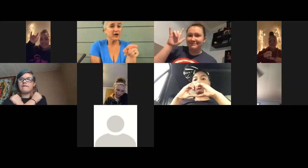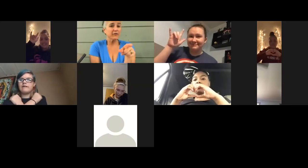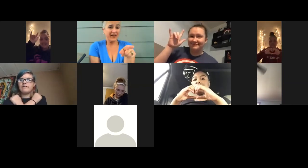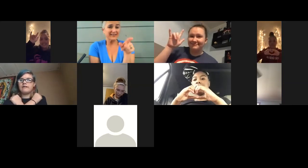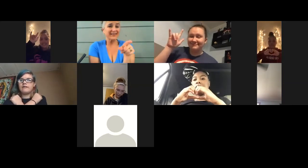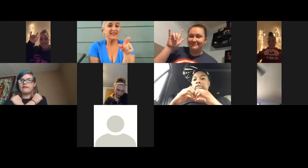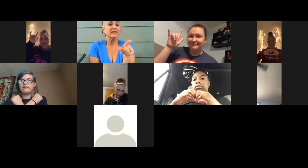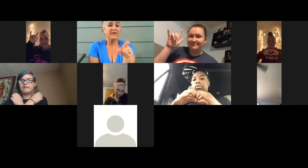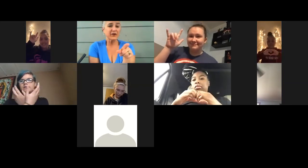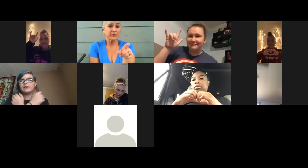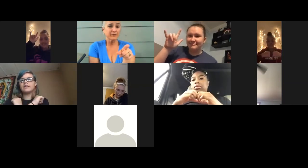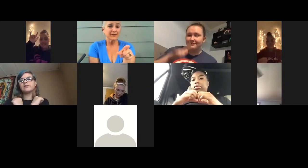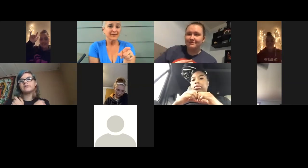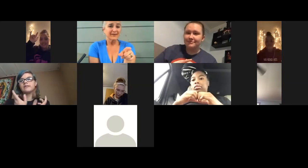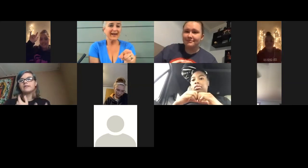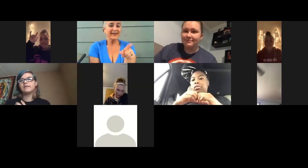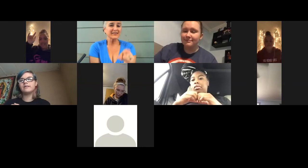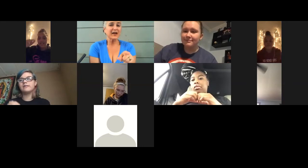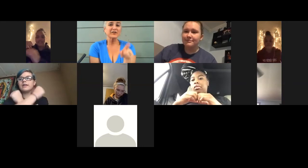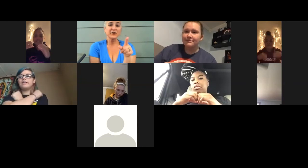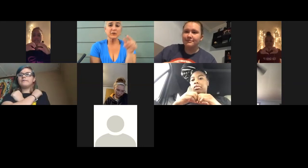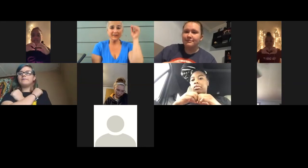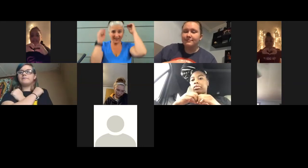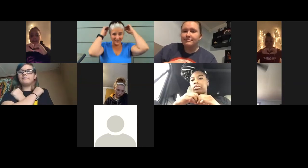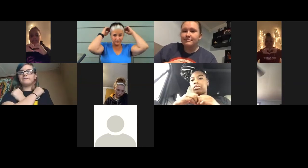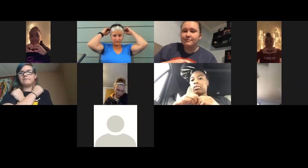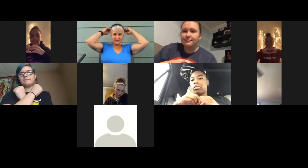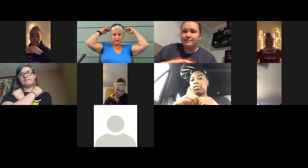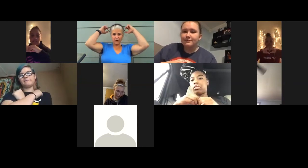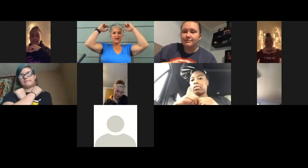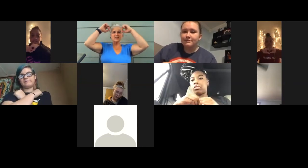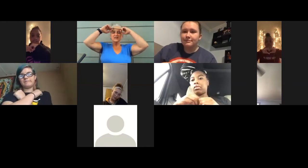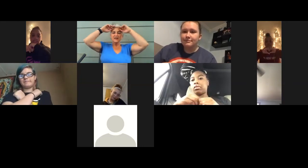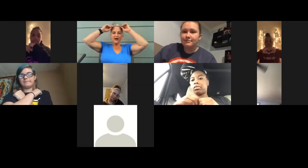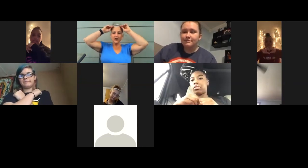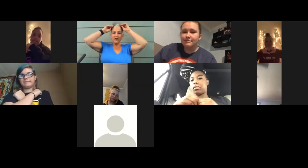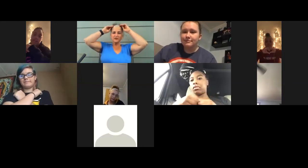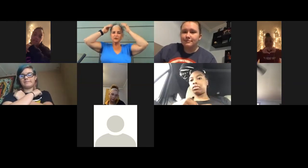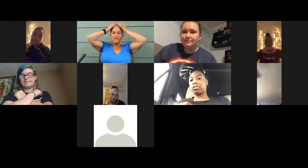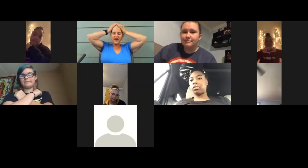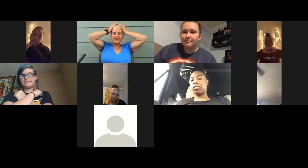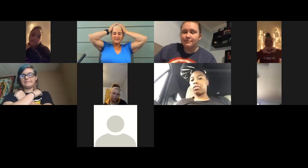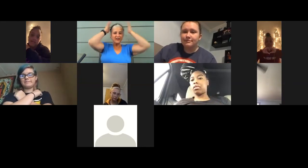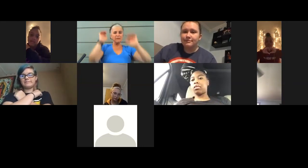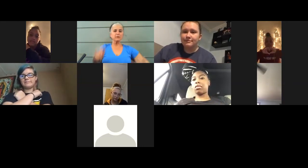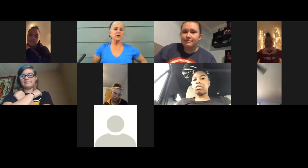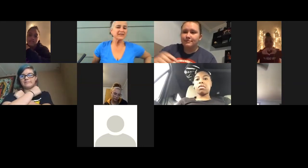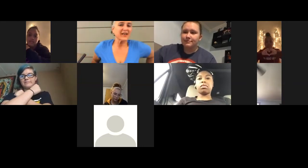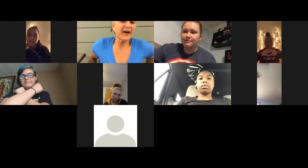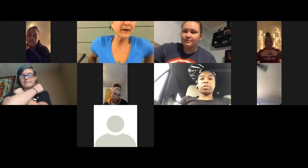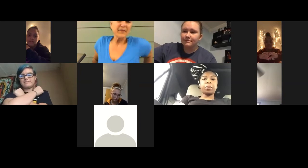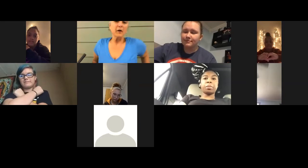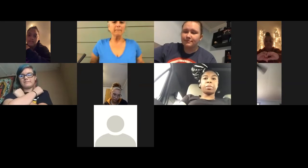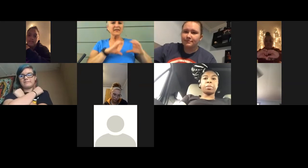Well, that's I love you. And Anastasia, you're really, believe it or not, I do love that, and deaf people know